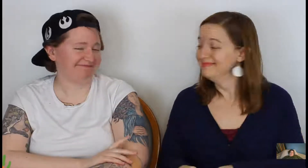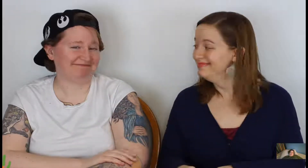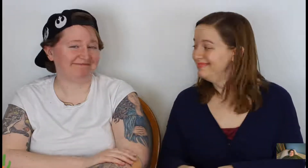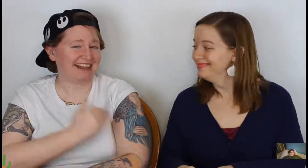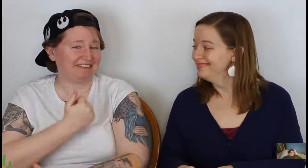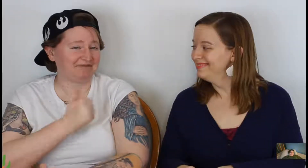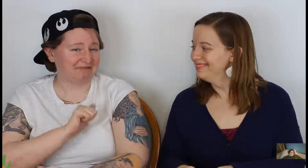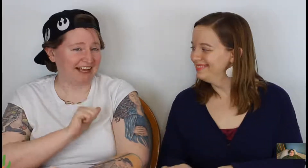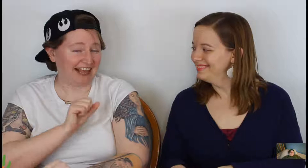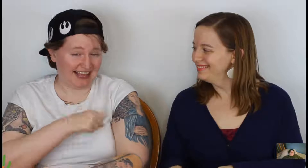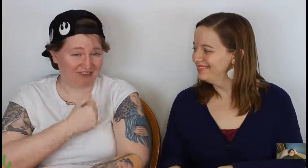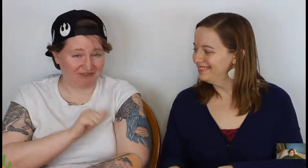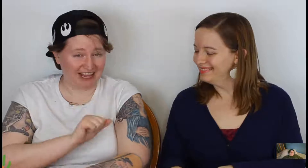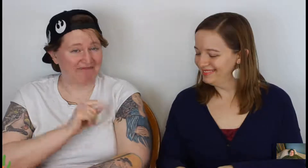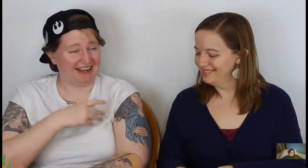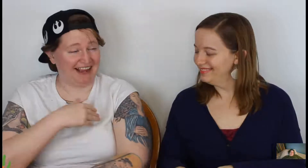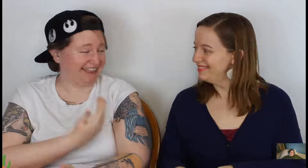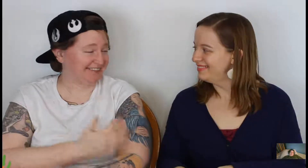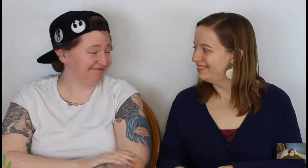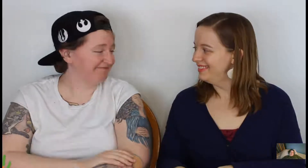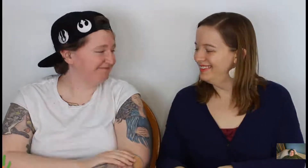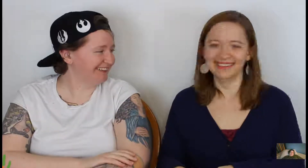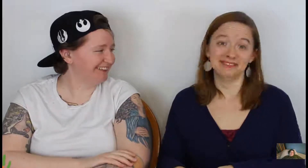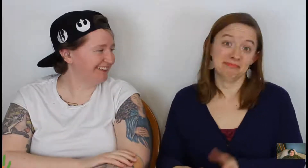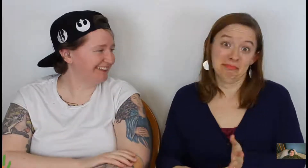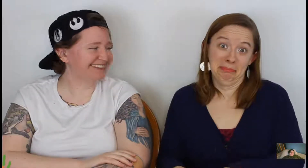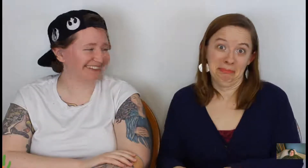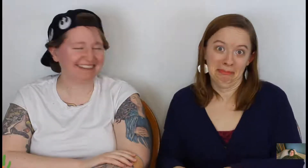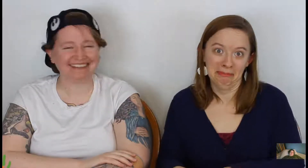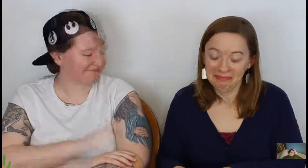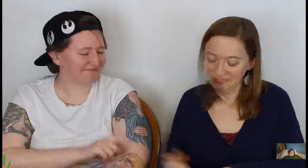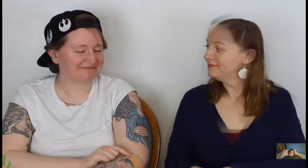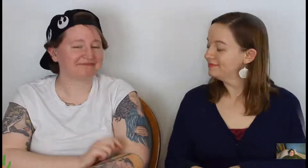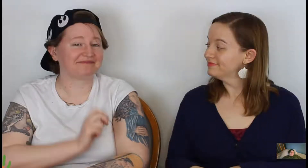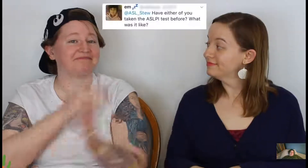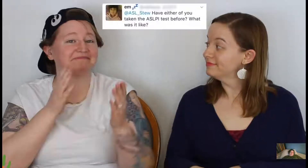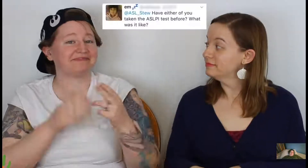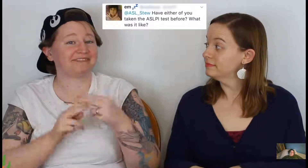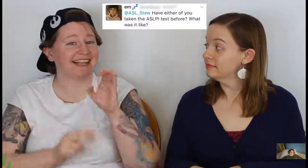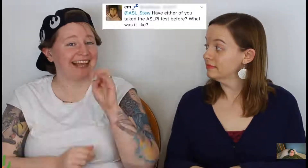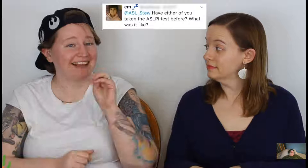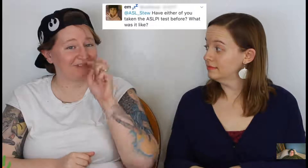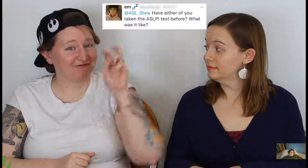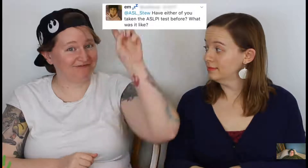I'm Miskill. I could try. I have not, but I can try.